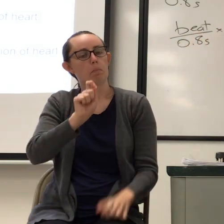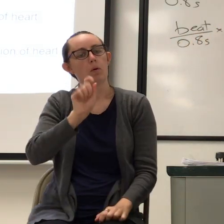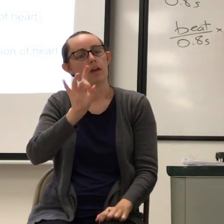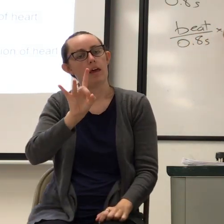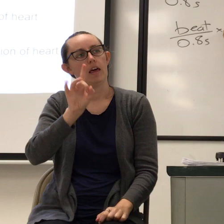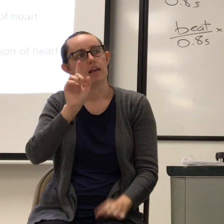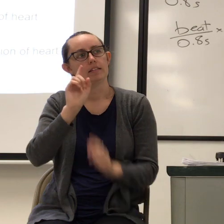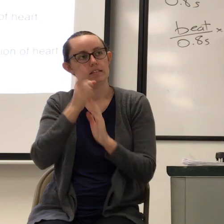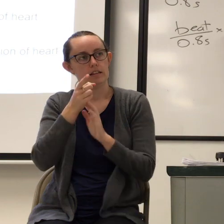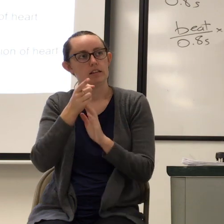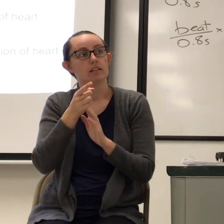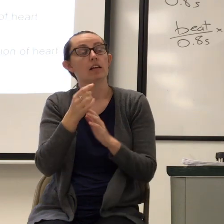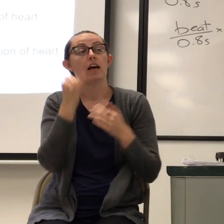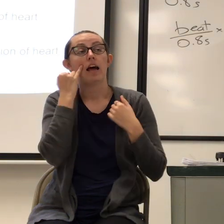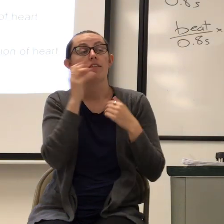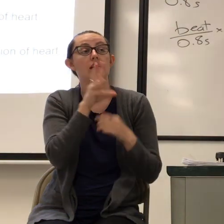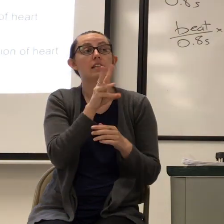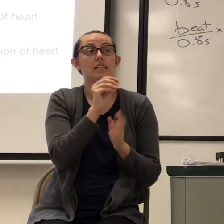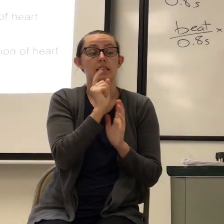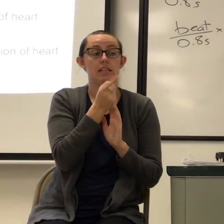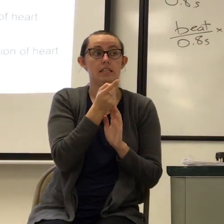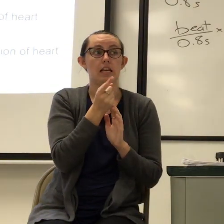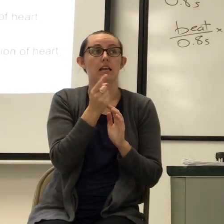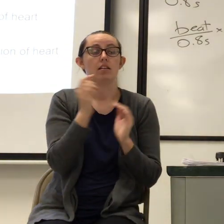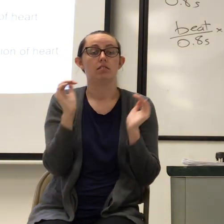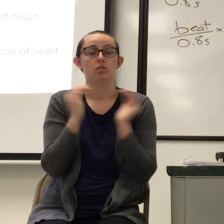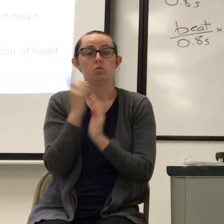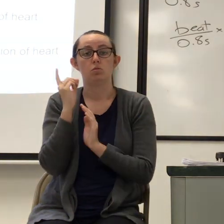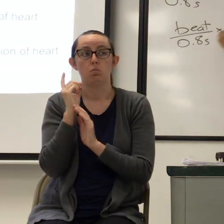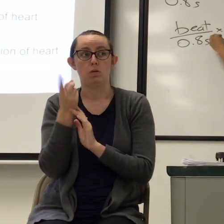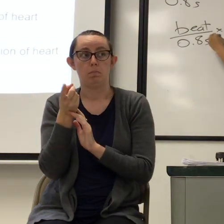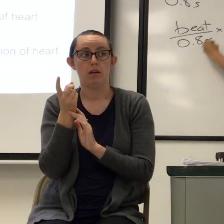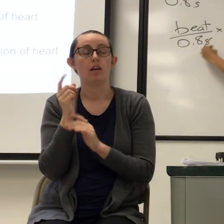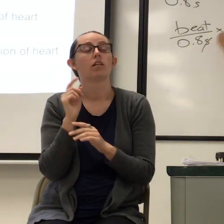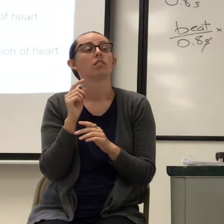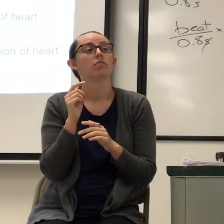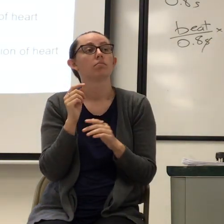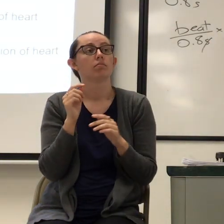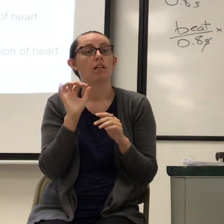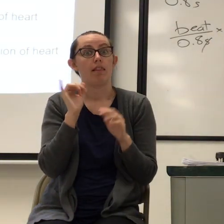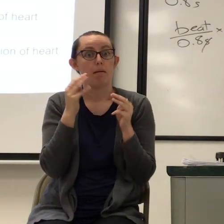seconds in a minute. If you did that math,